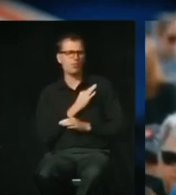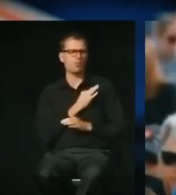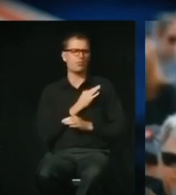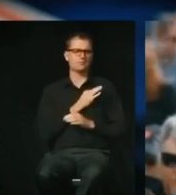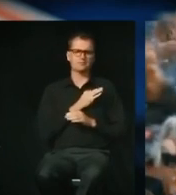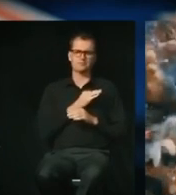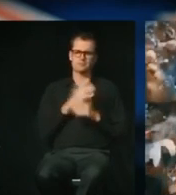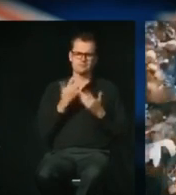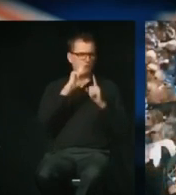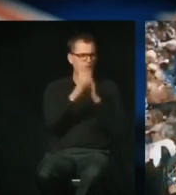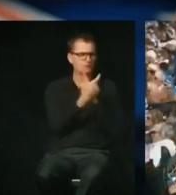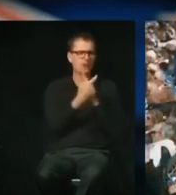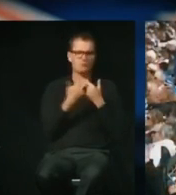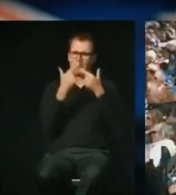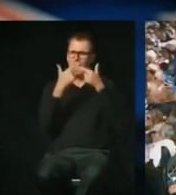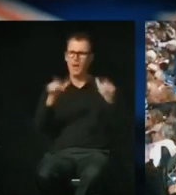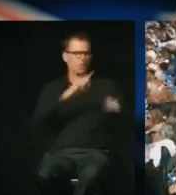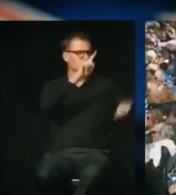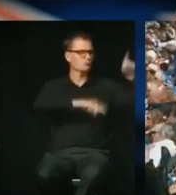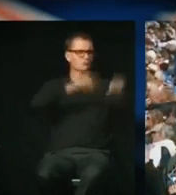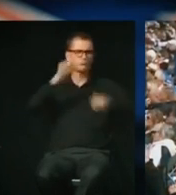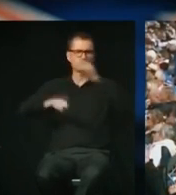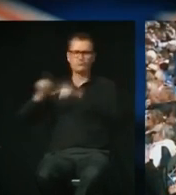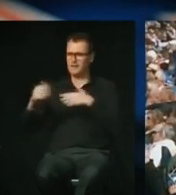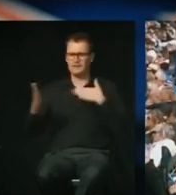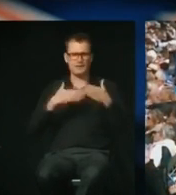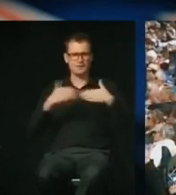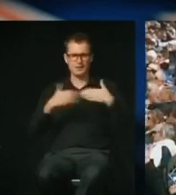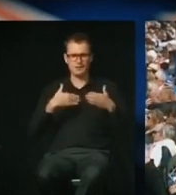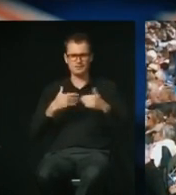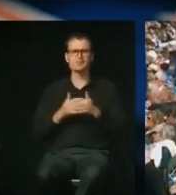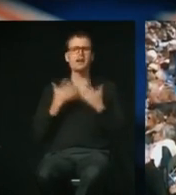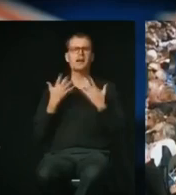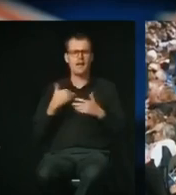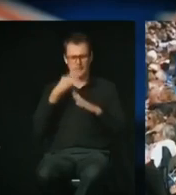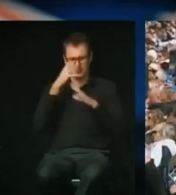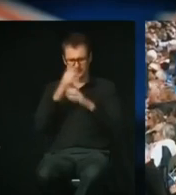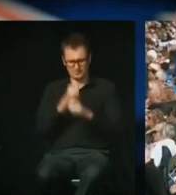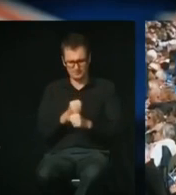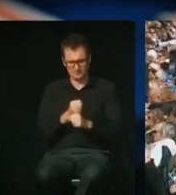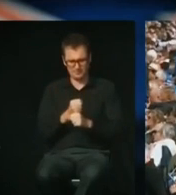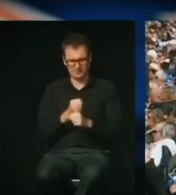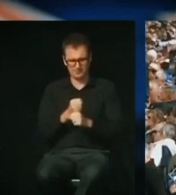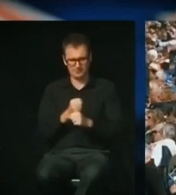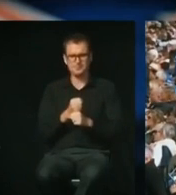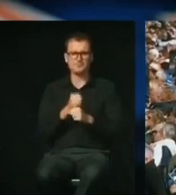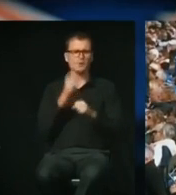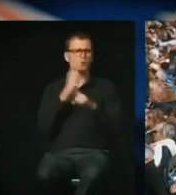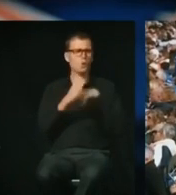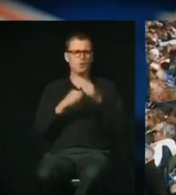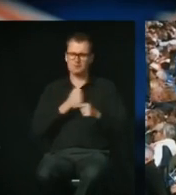religion, culture and language, I would like to conclude with my beautiful city where